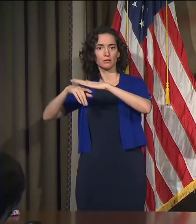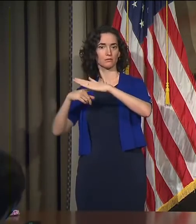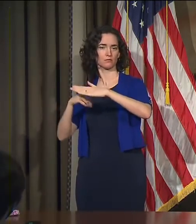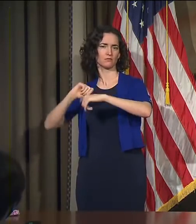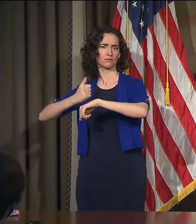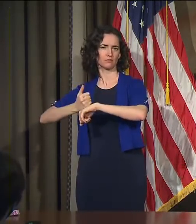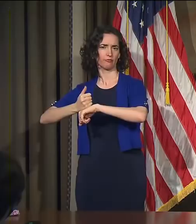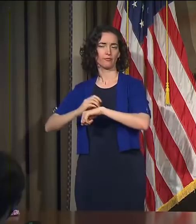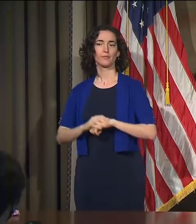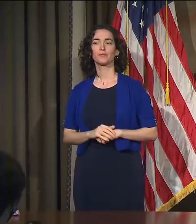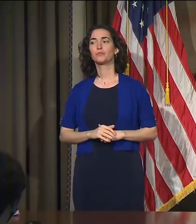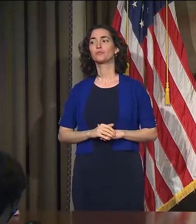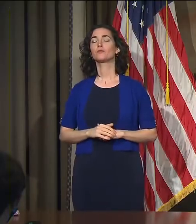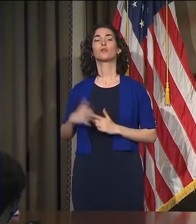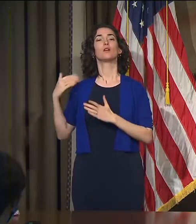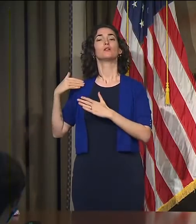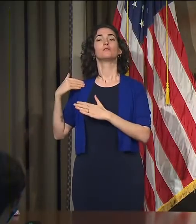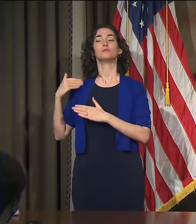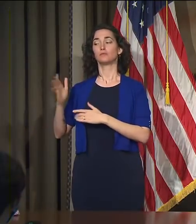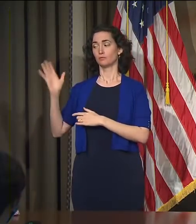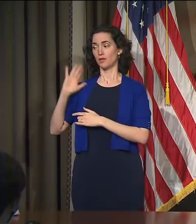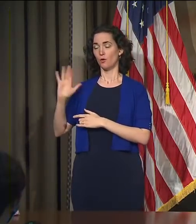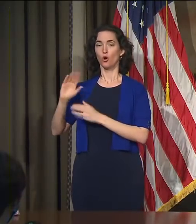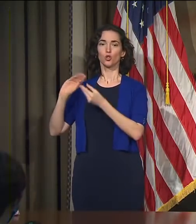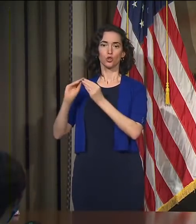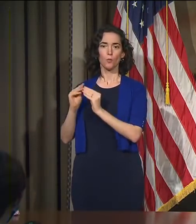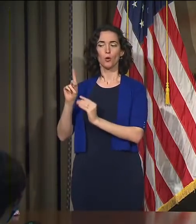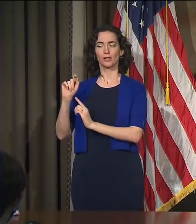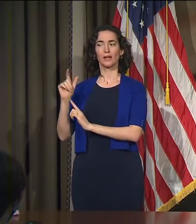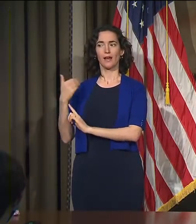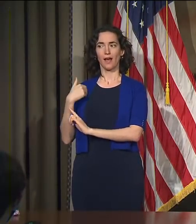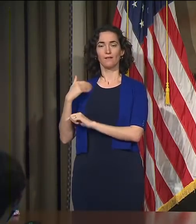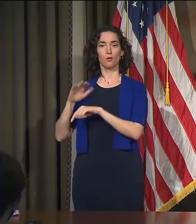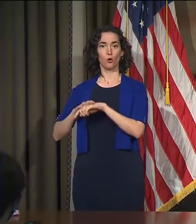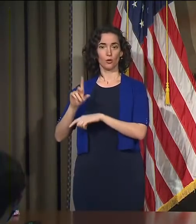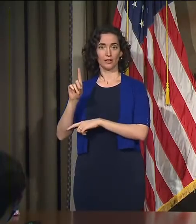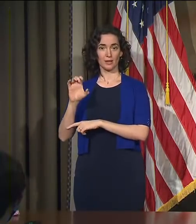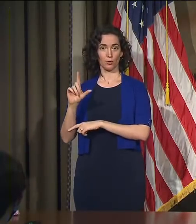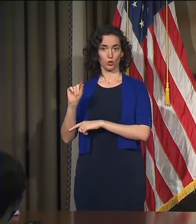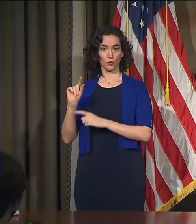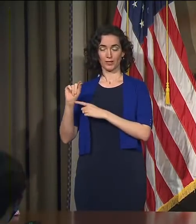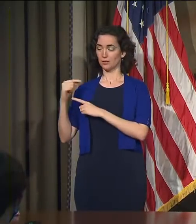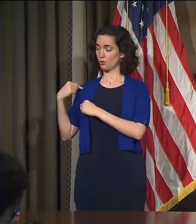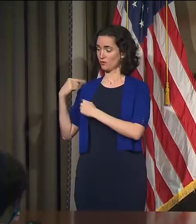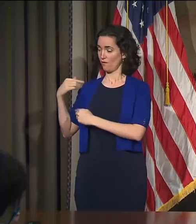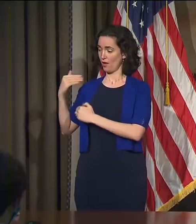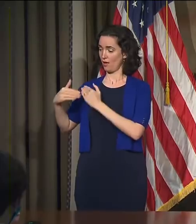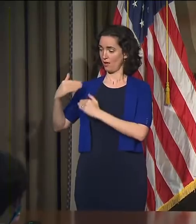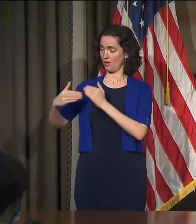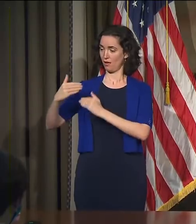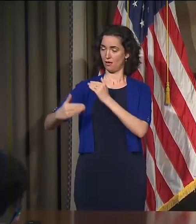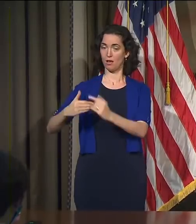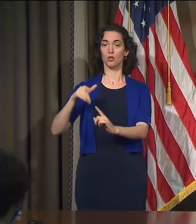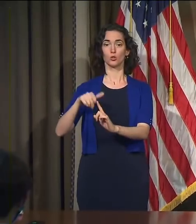we had available to us as of December the 20th, you see it's a much more mixed